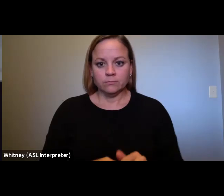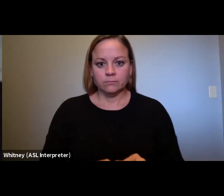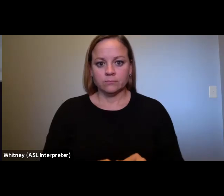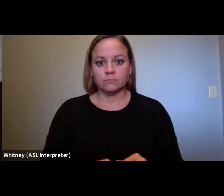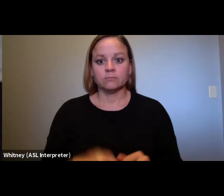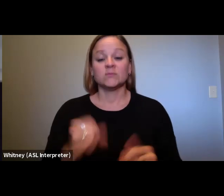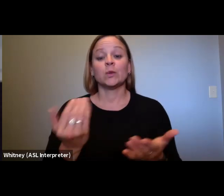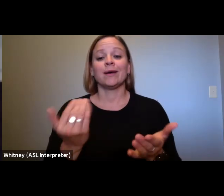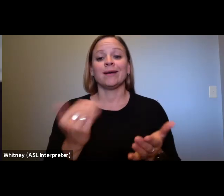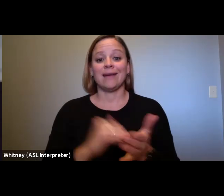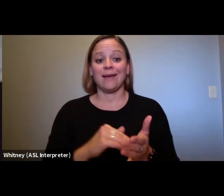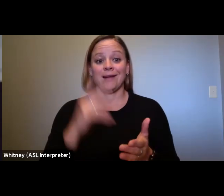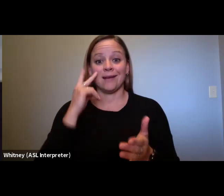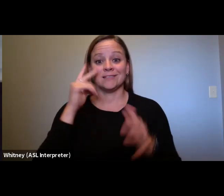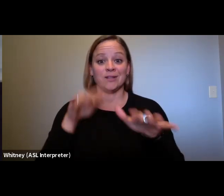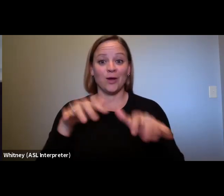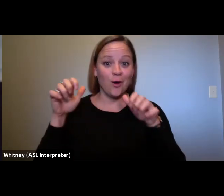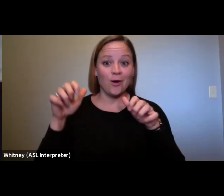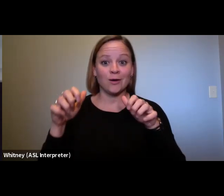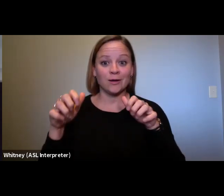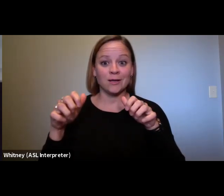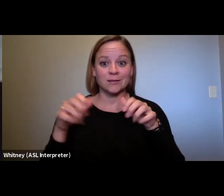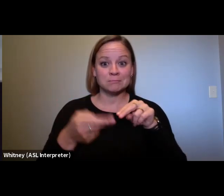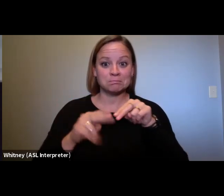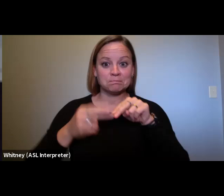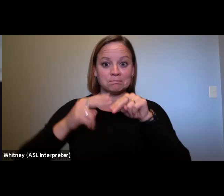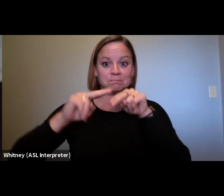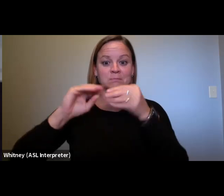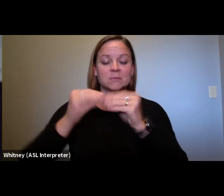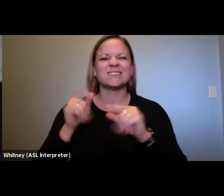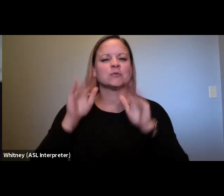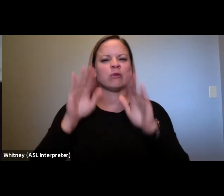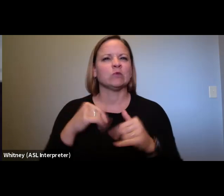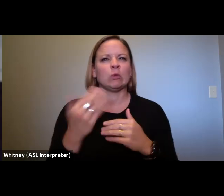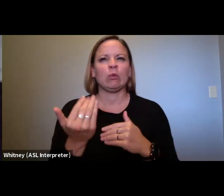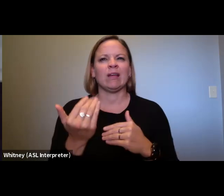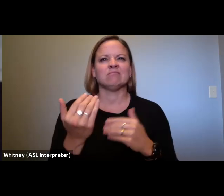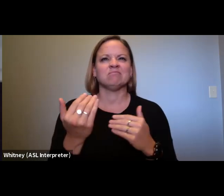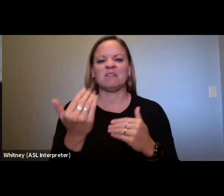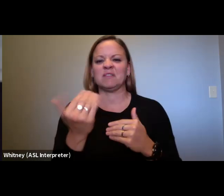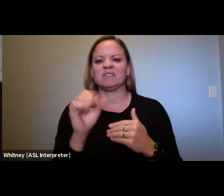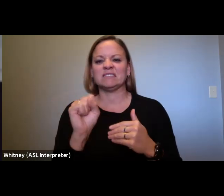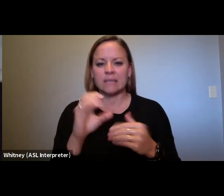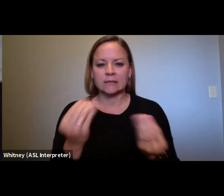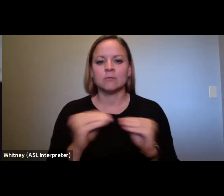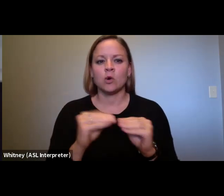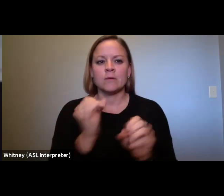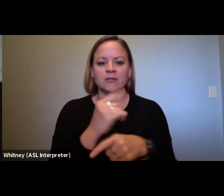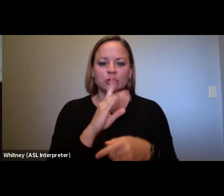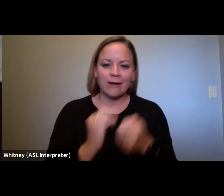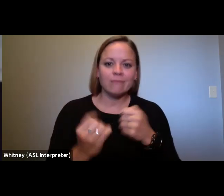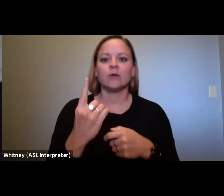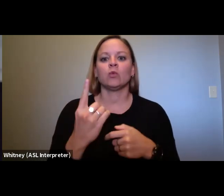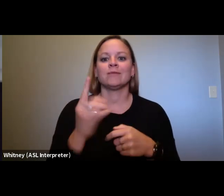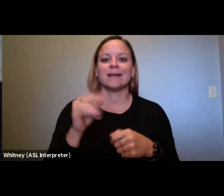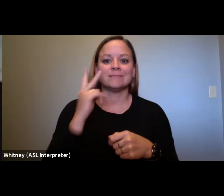So again, I see the audience is populating. That is great. And we're going to wait just about 15 seconds more to make sure everyone can